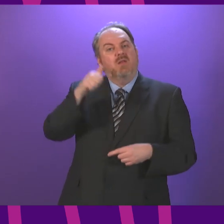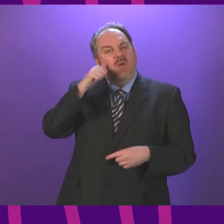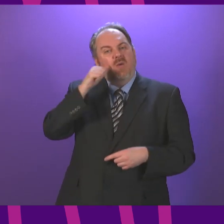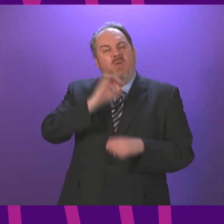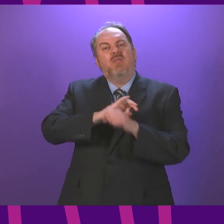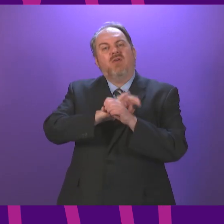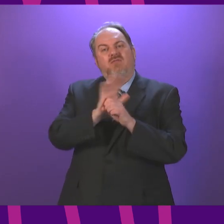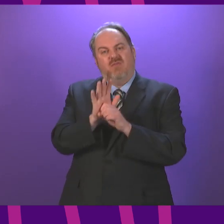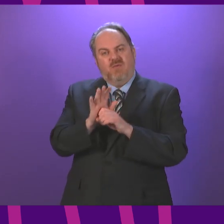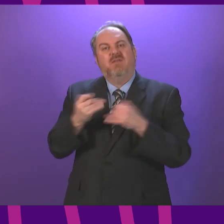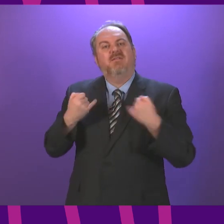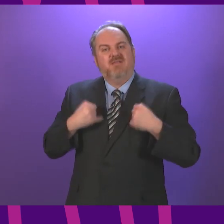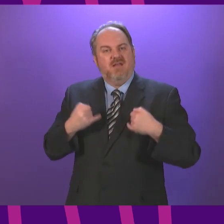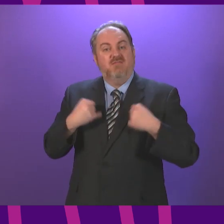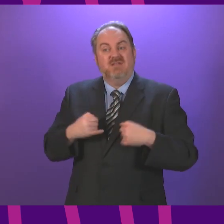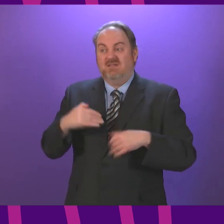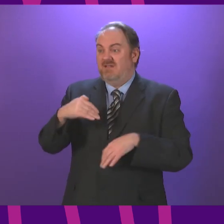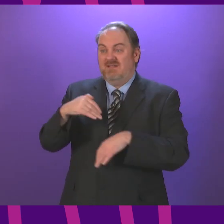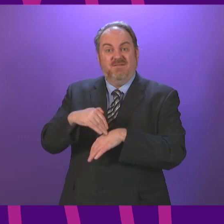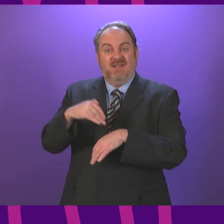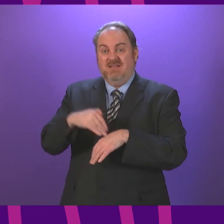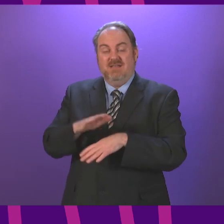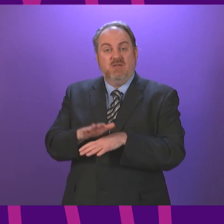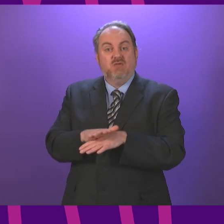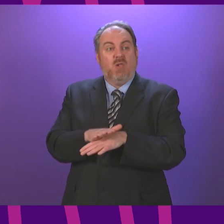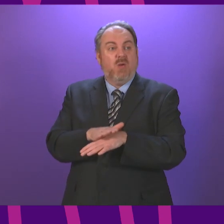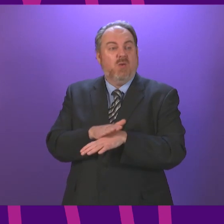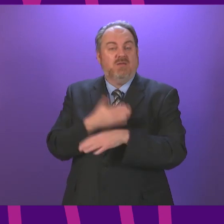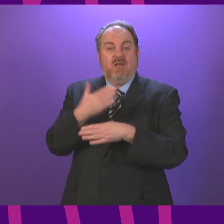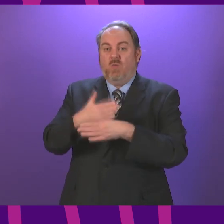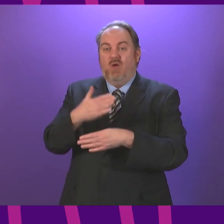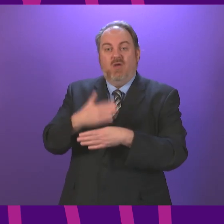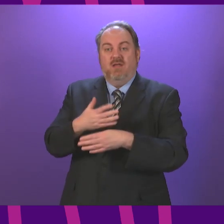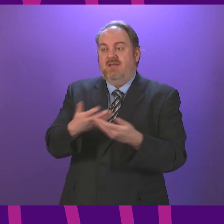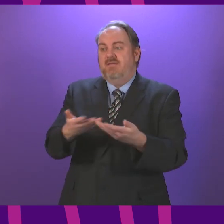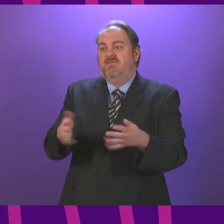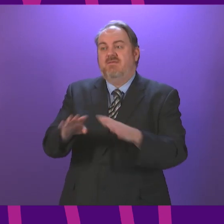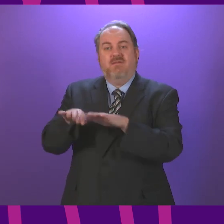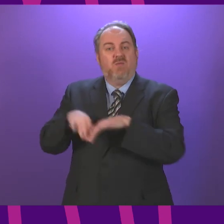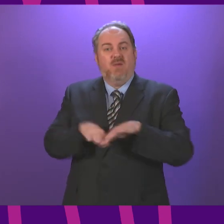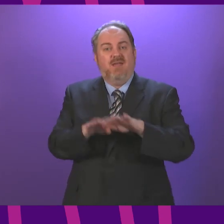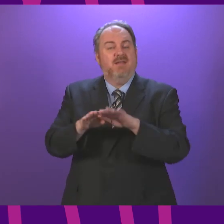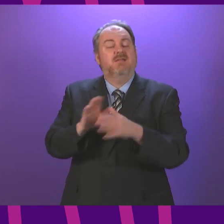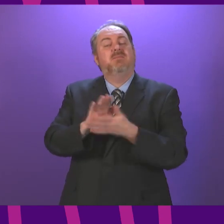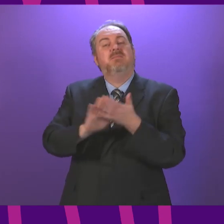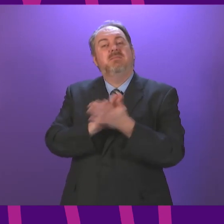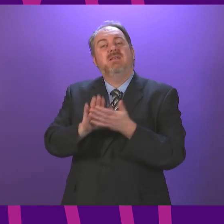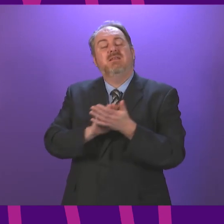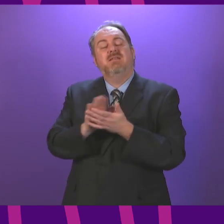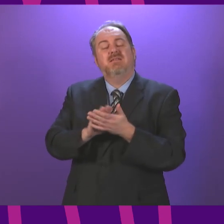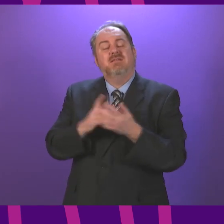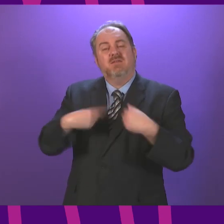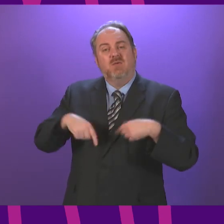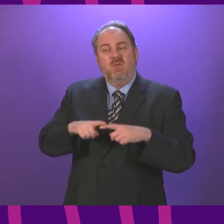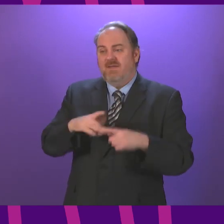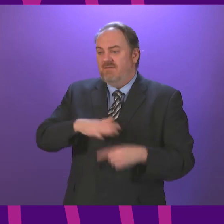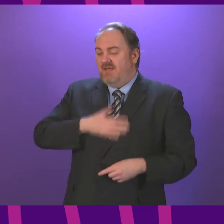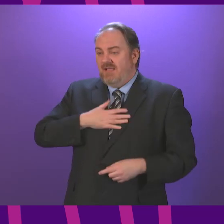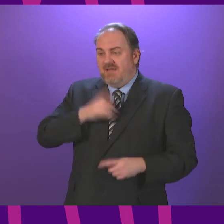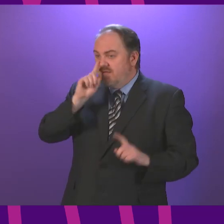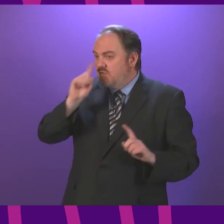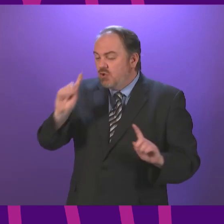implications, which have been inescapable for everybody, to do that work as quickly as possible and, if possible within or if not possible